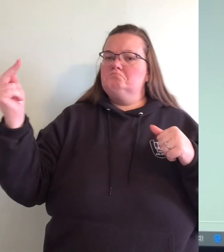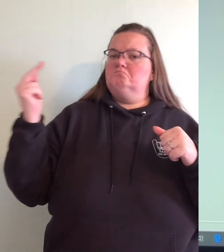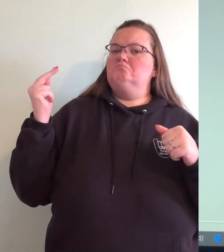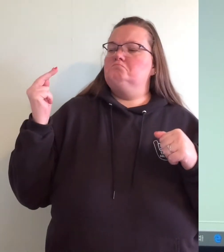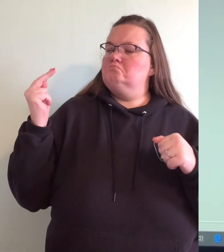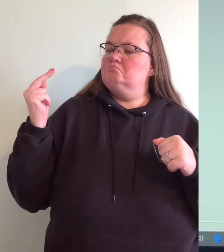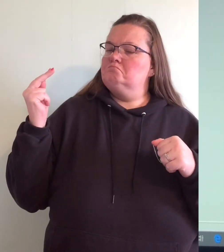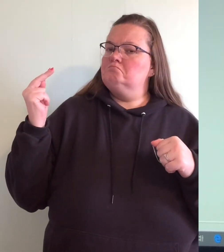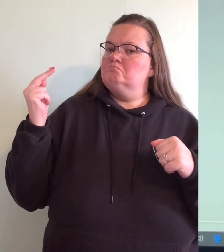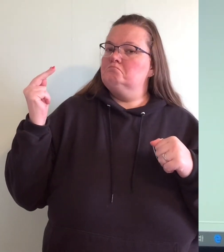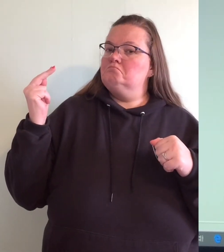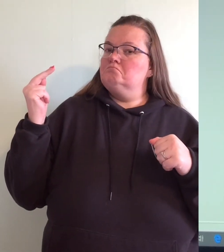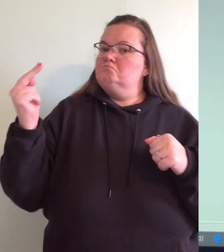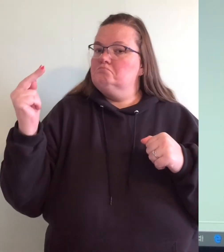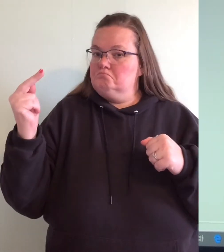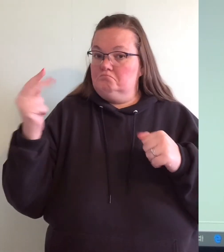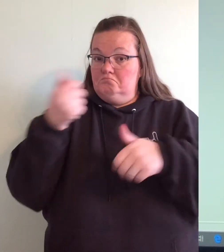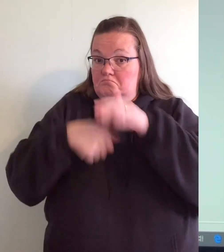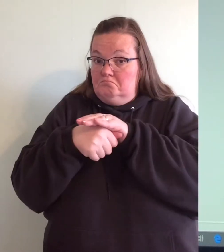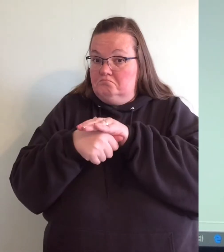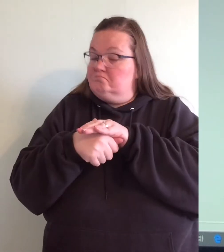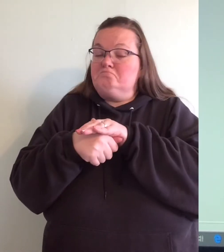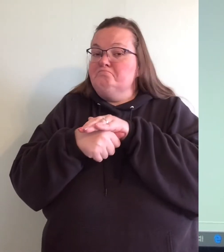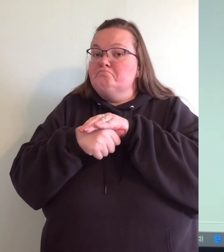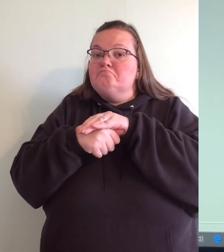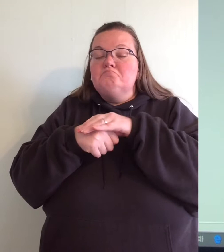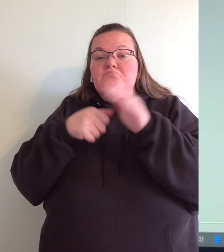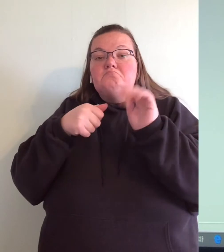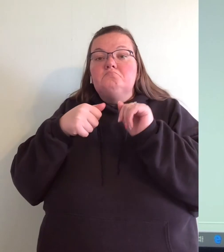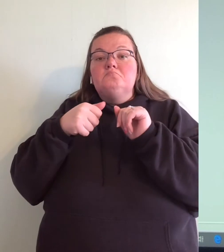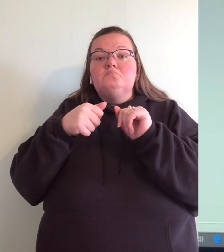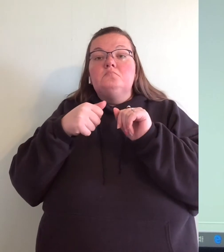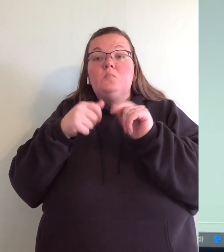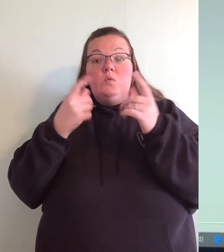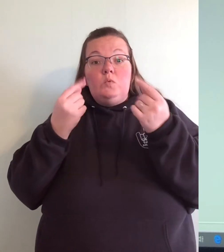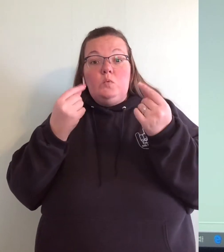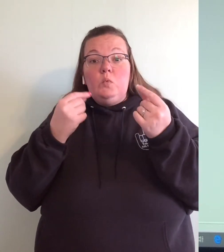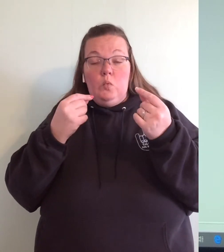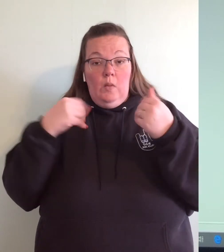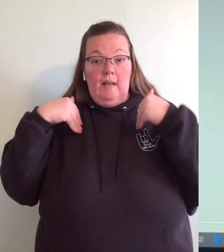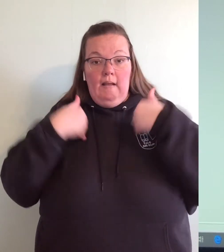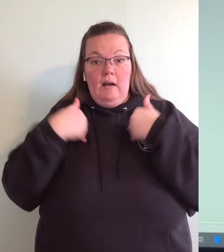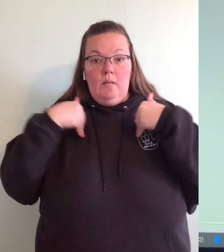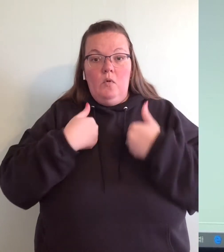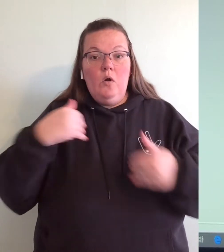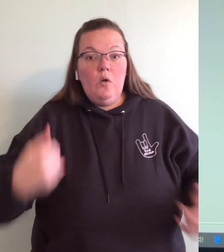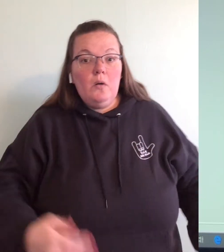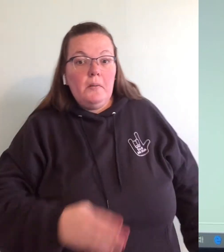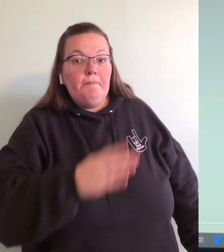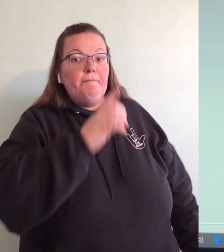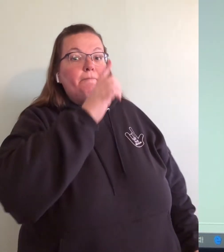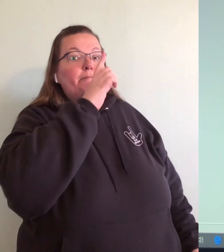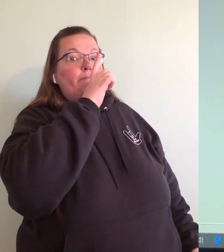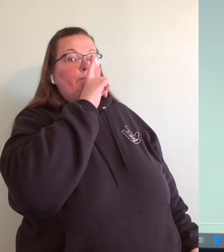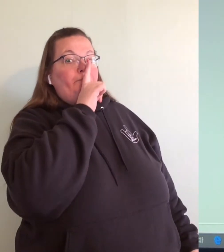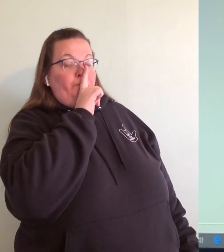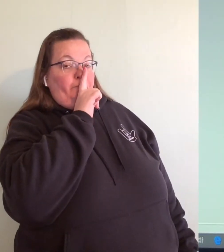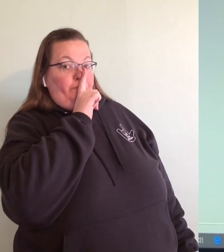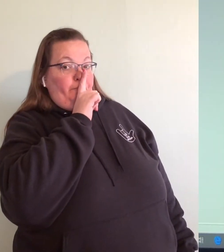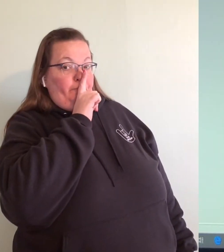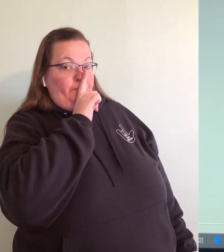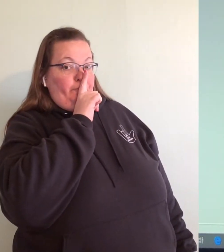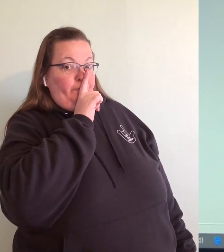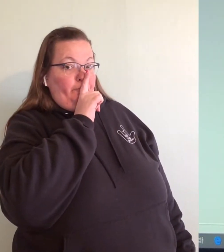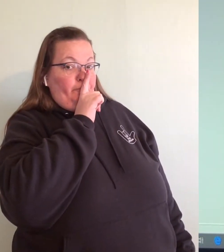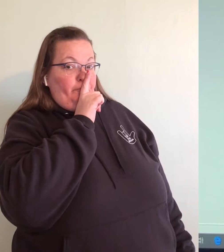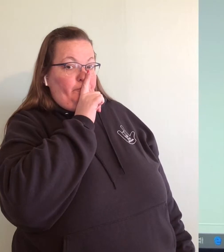But this time, it didn't immediately draw back. Instead, the animal put its paw against its mouth, just as humans put their fingers on their lips